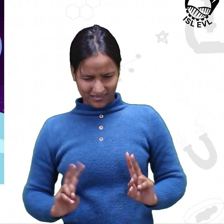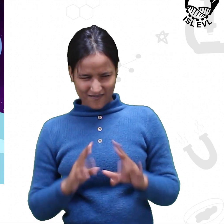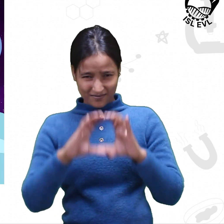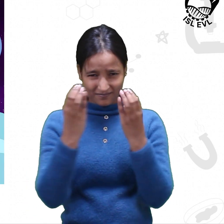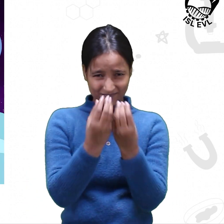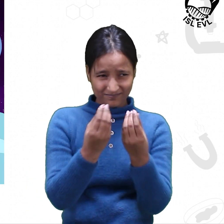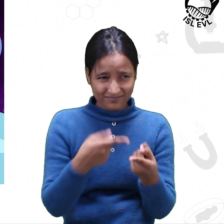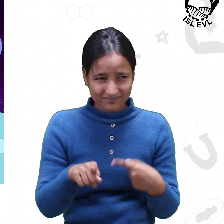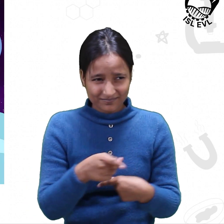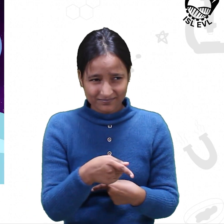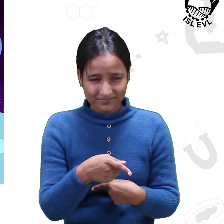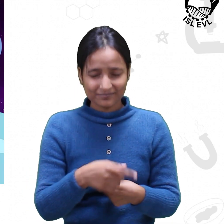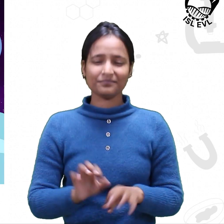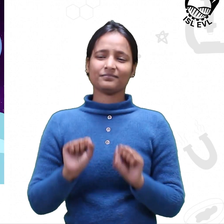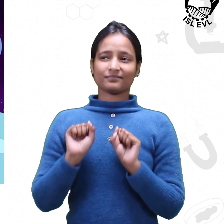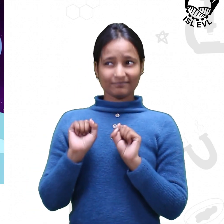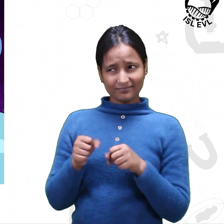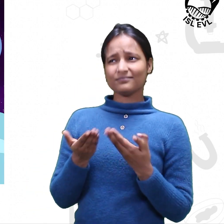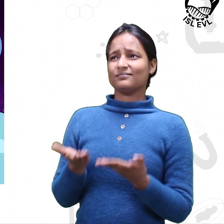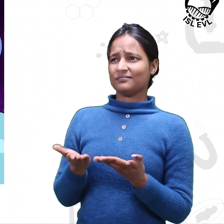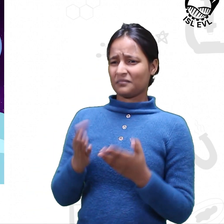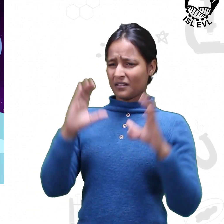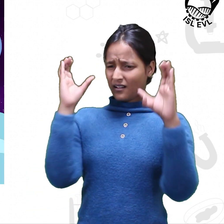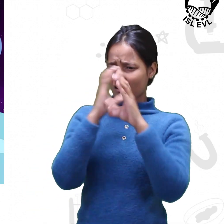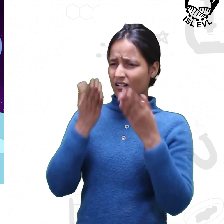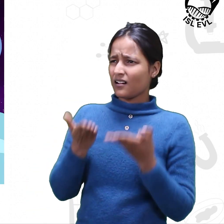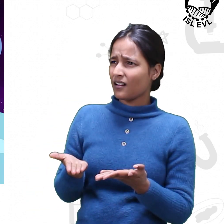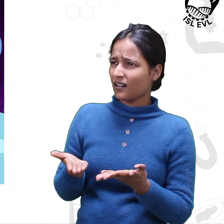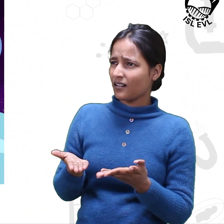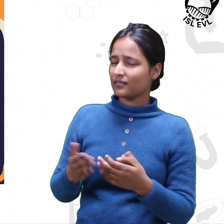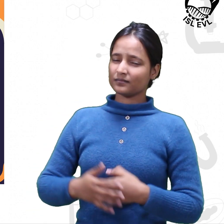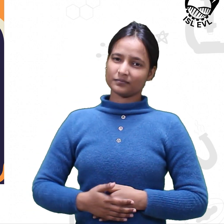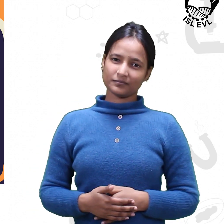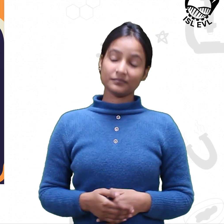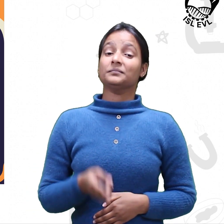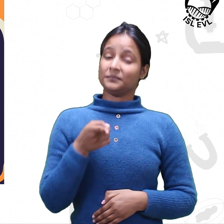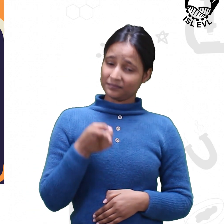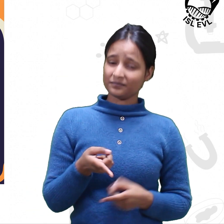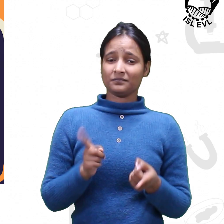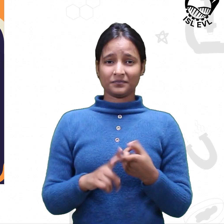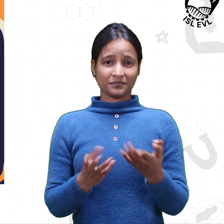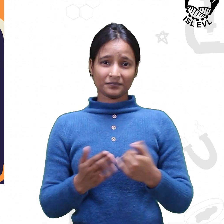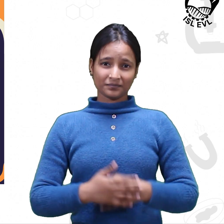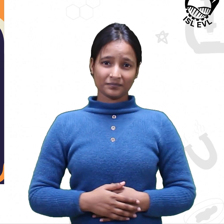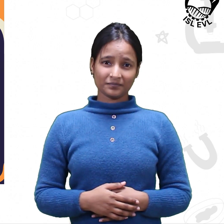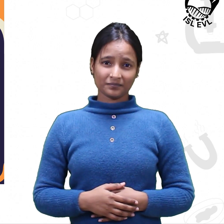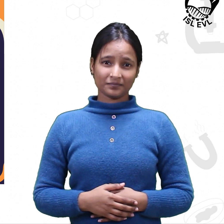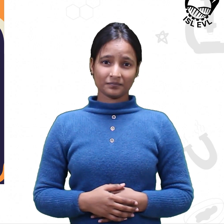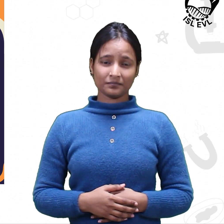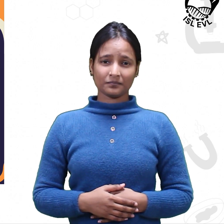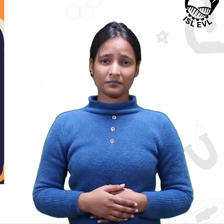suddenly sitting in your classroom wearing your night dress. Exactly, those ones. This could happen when your brain is trying